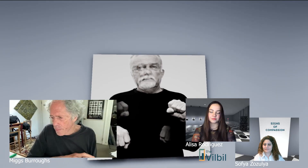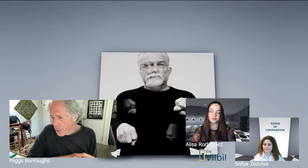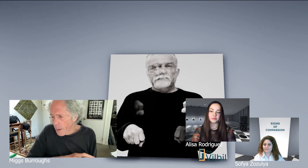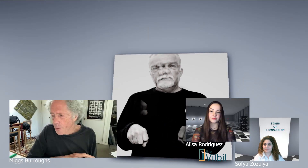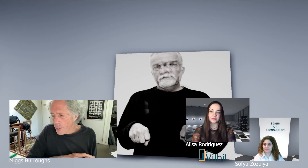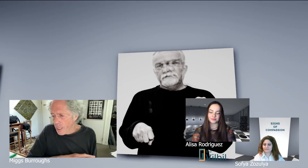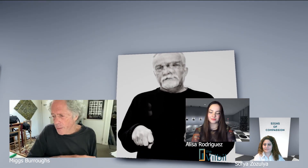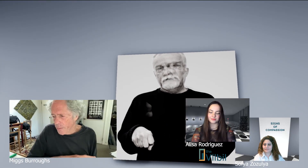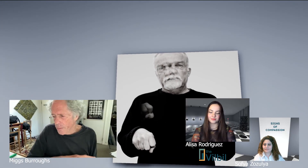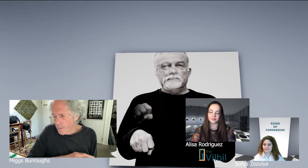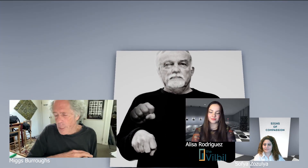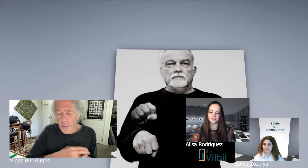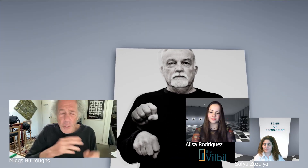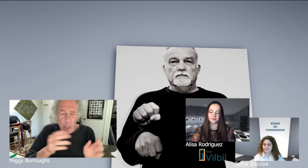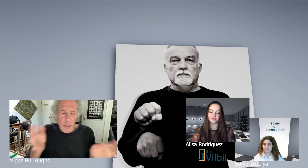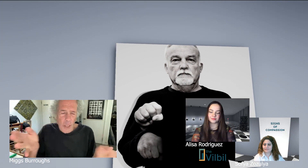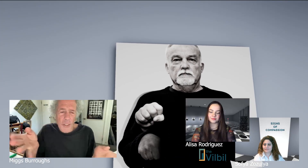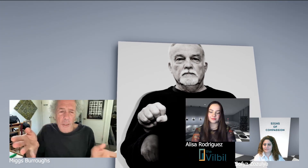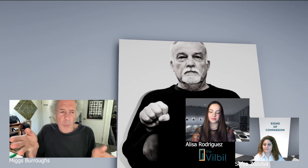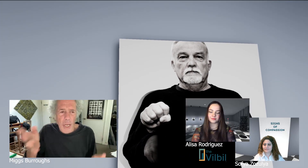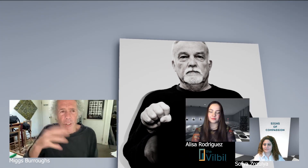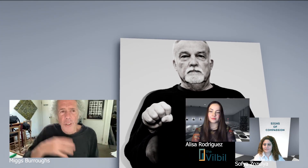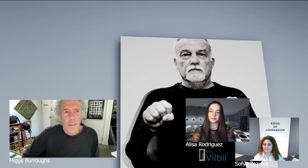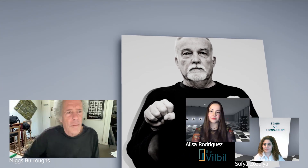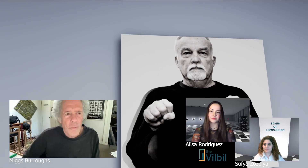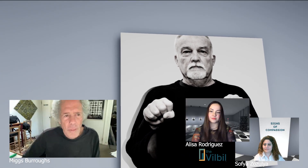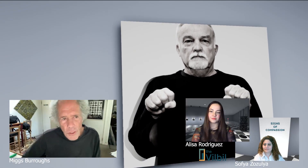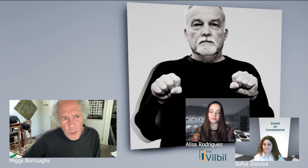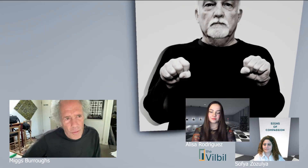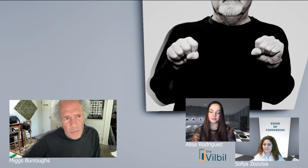I would say, I have to say the Signs of Compassion is,